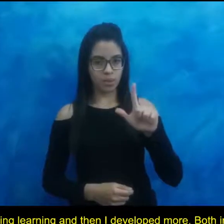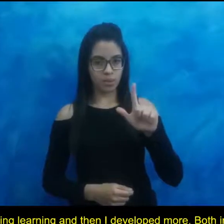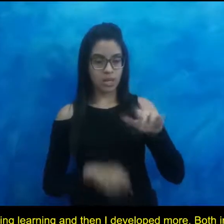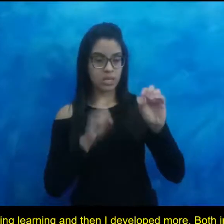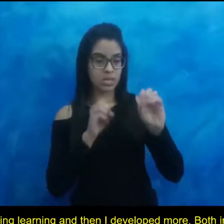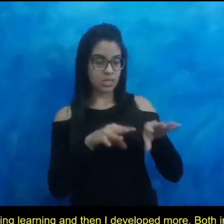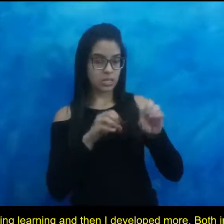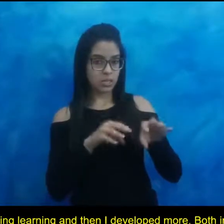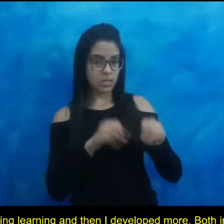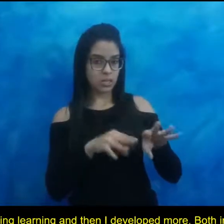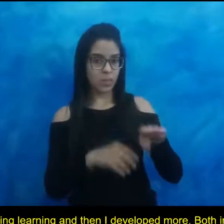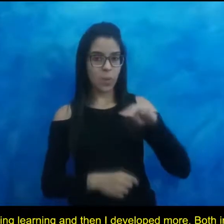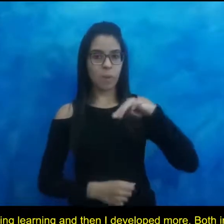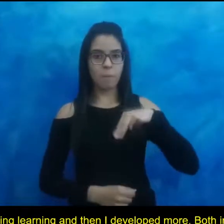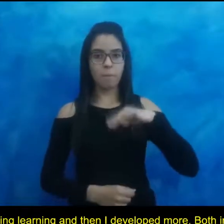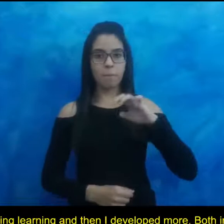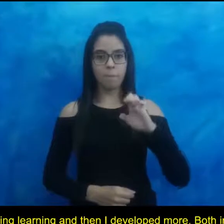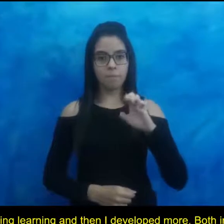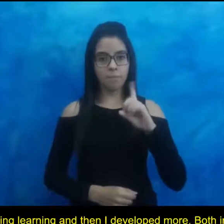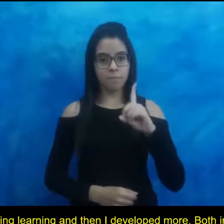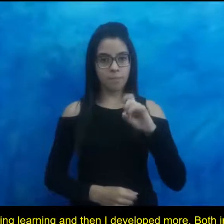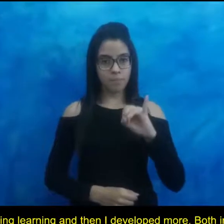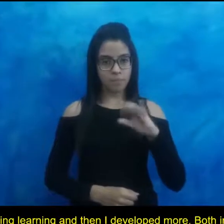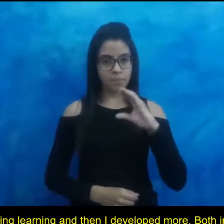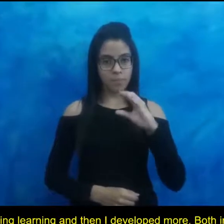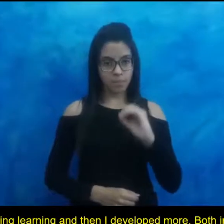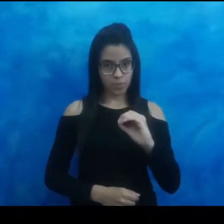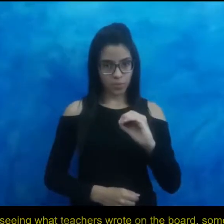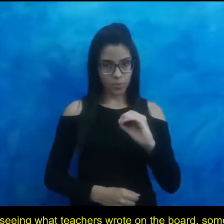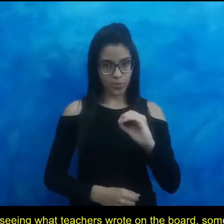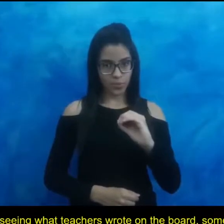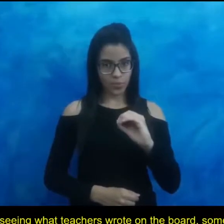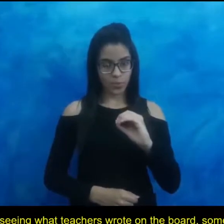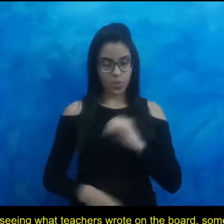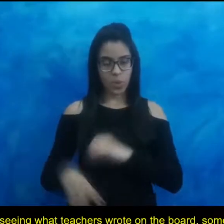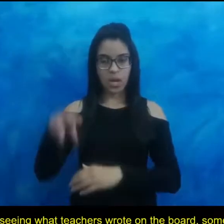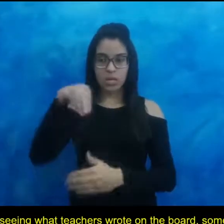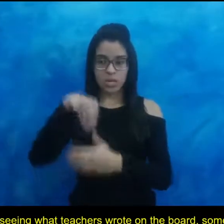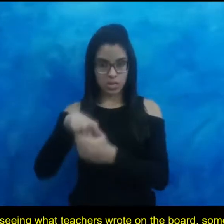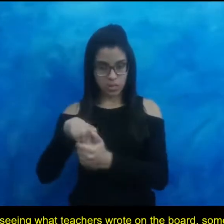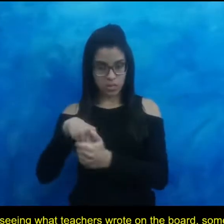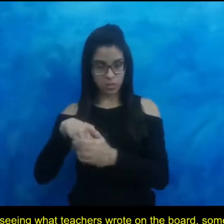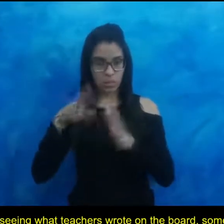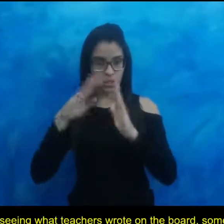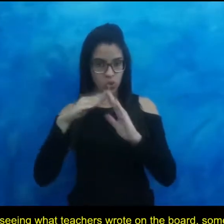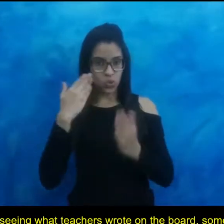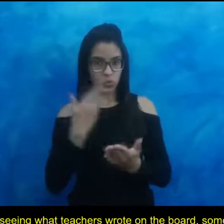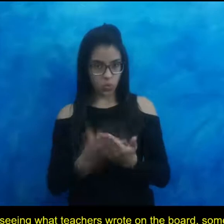copy the content on the notebook. Was too complicated because my